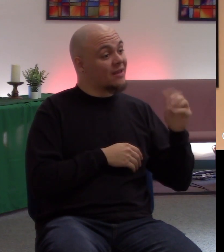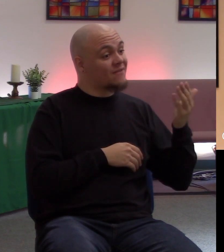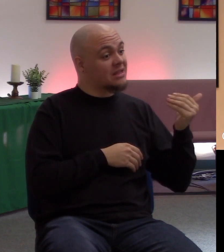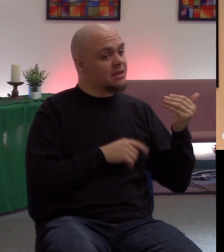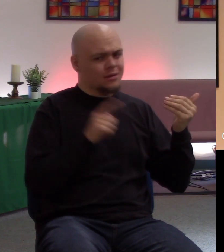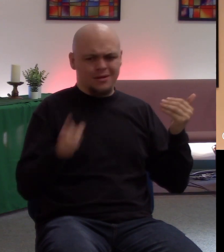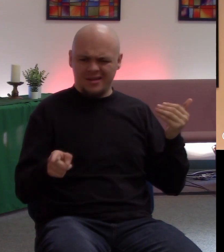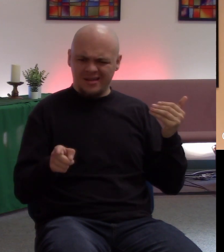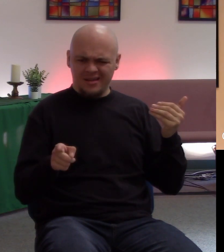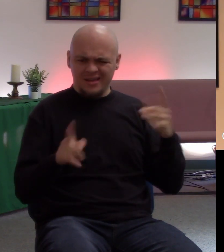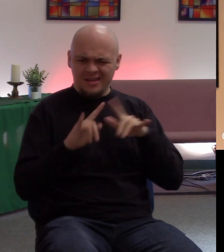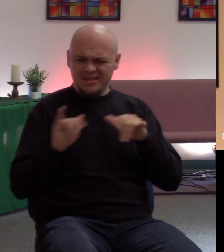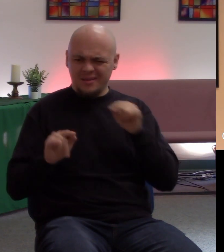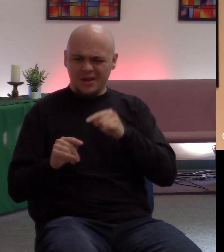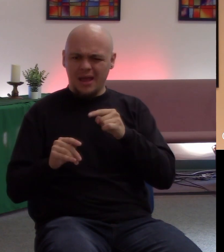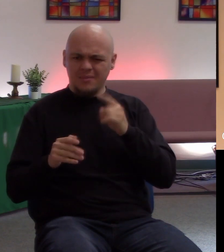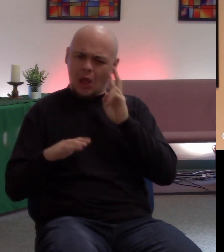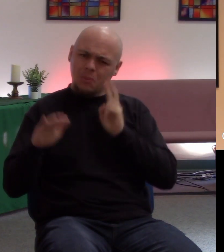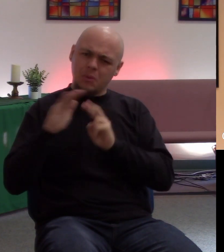including games for the kids.